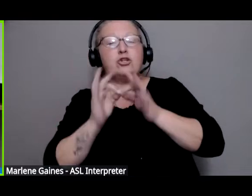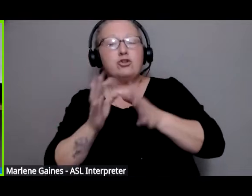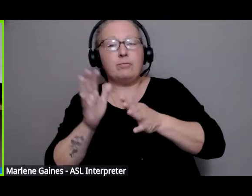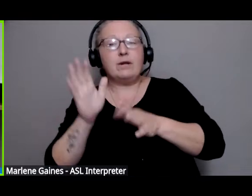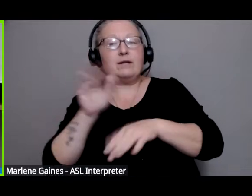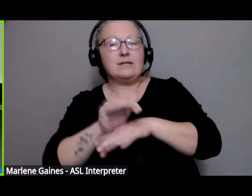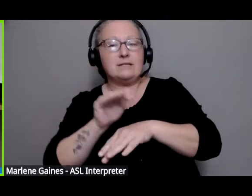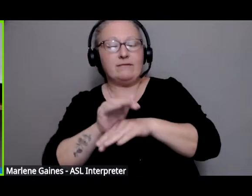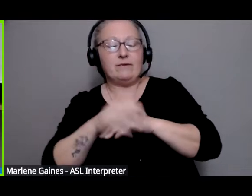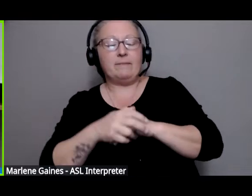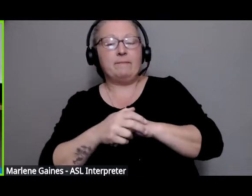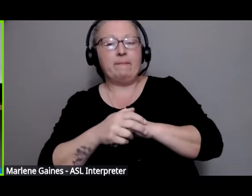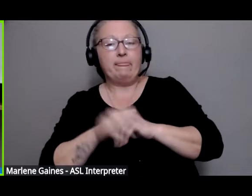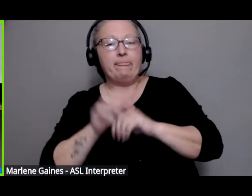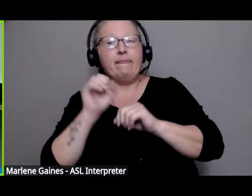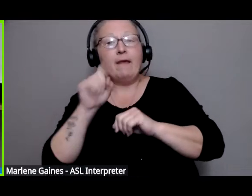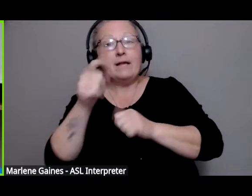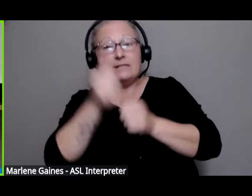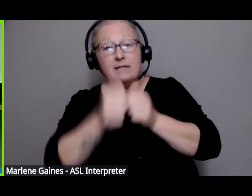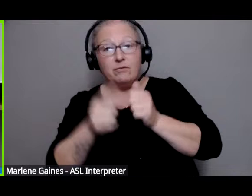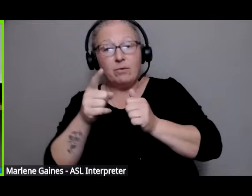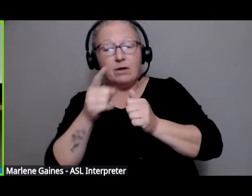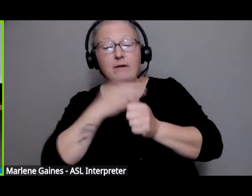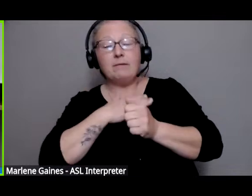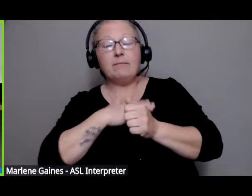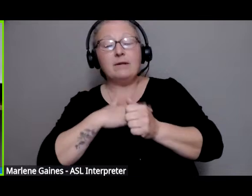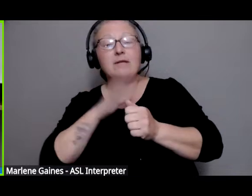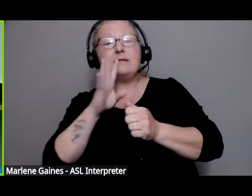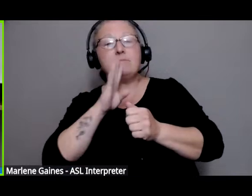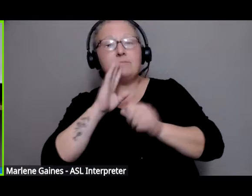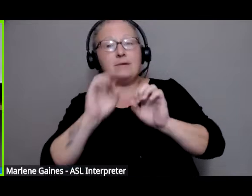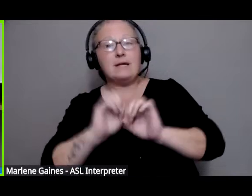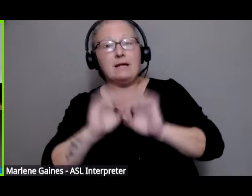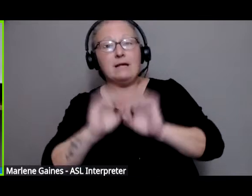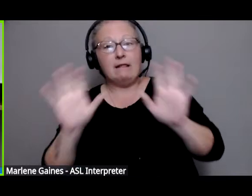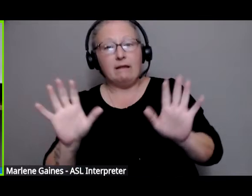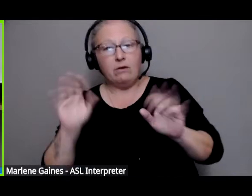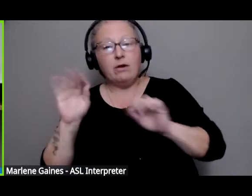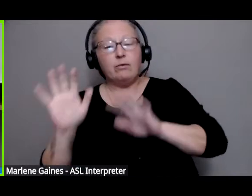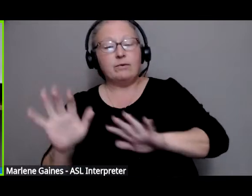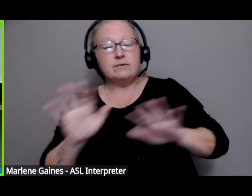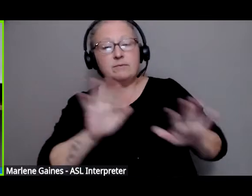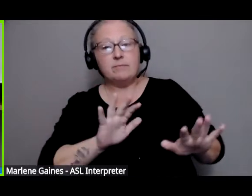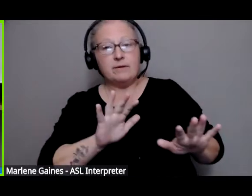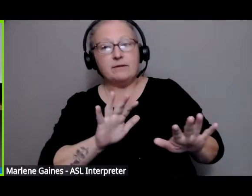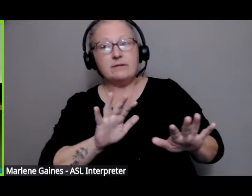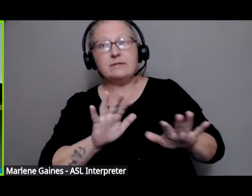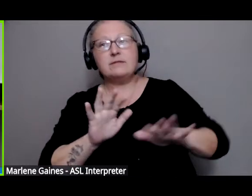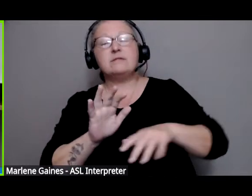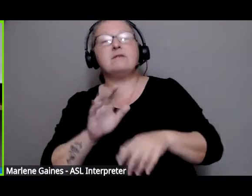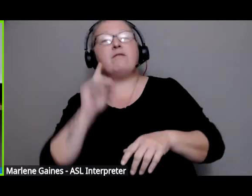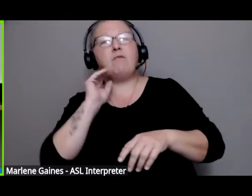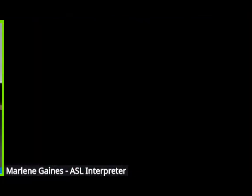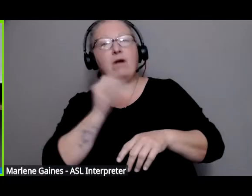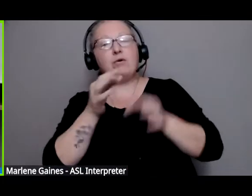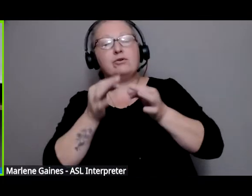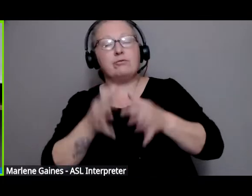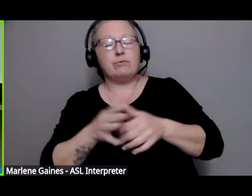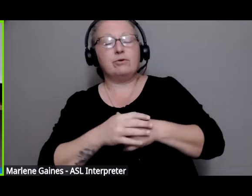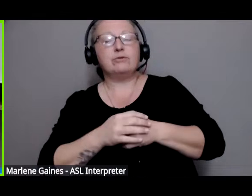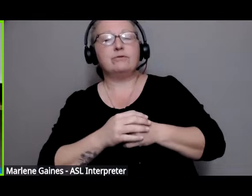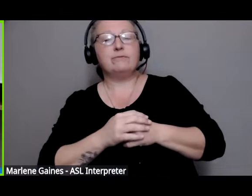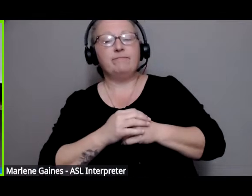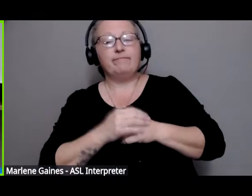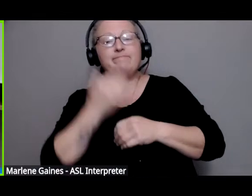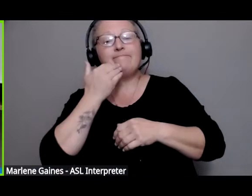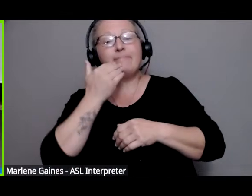this evening. We would like to ask everyone to speak at a clear and reasonable pace for our interpreters.